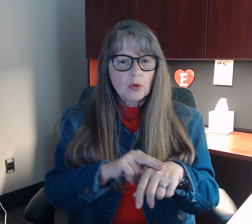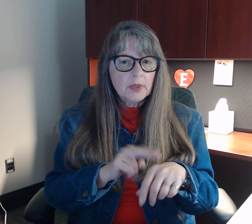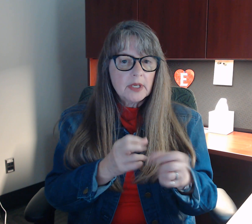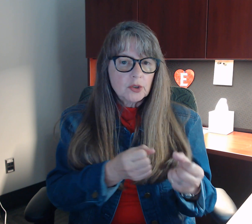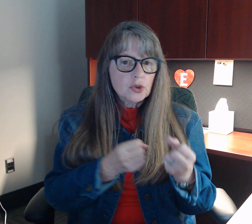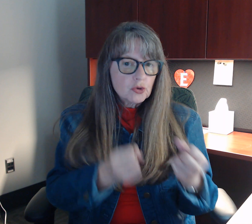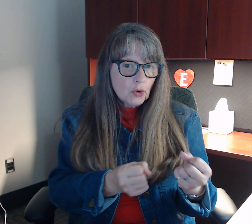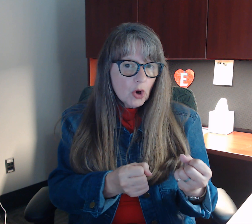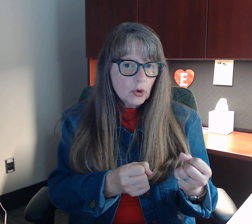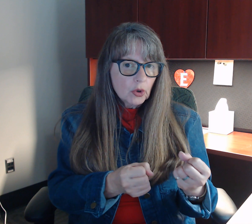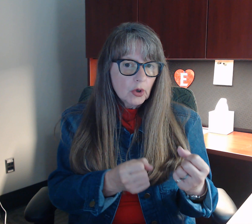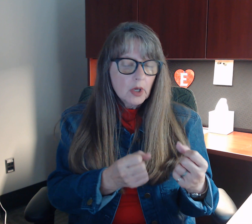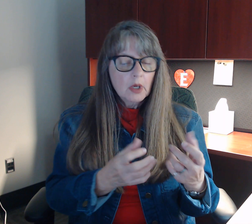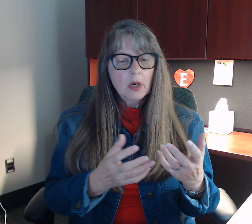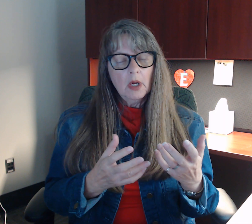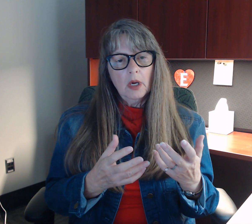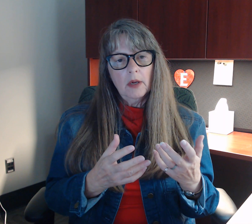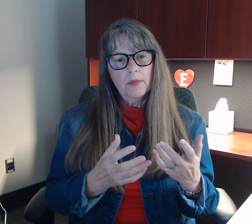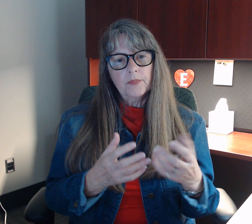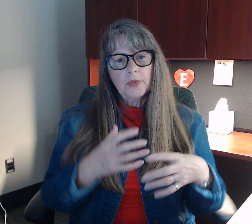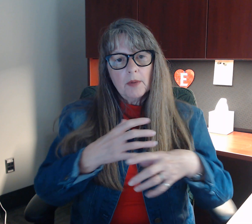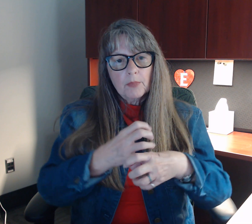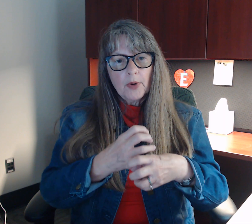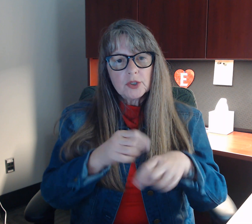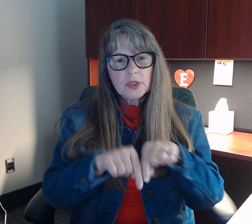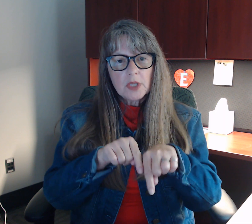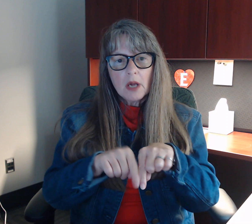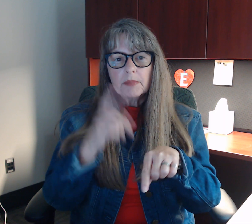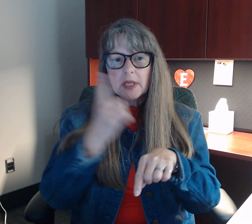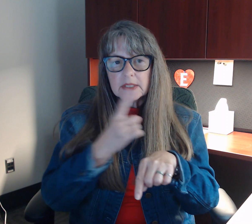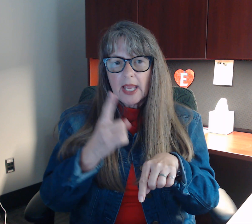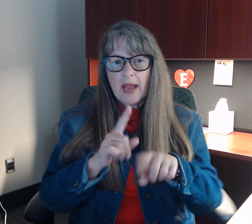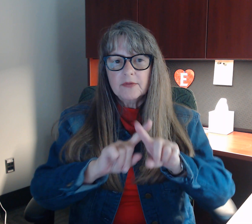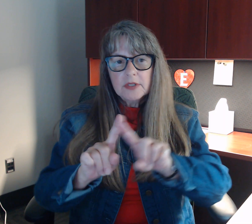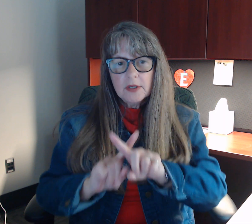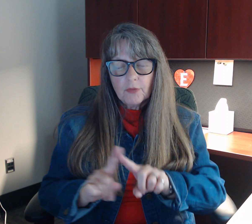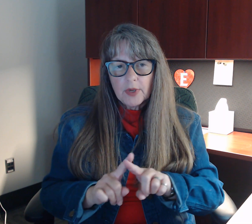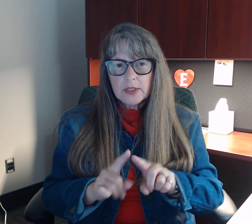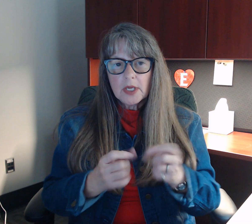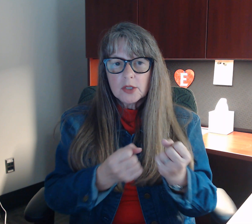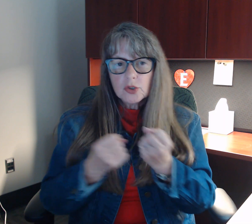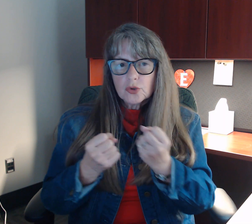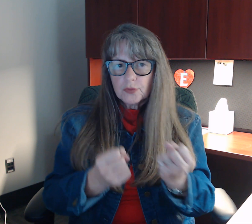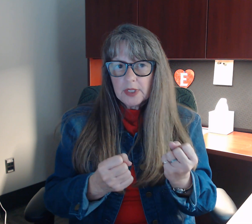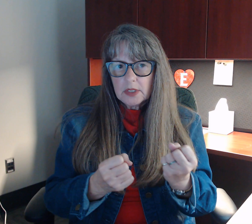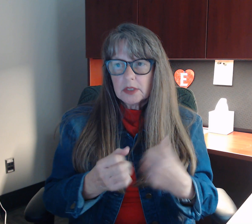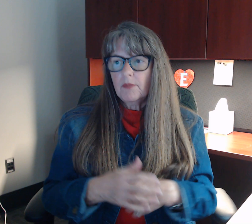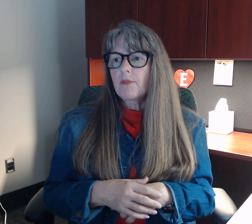normally a stronger compression sock because they have different strengths.